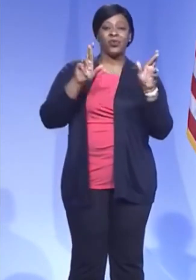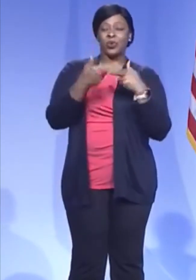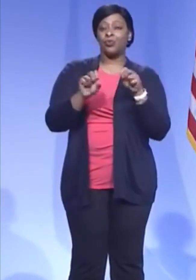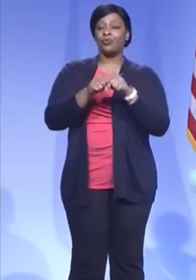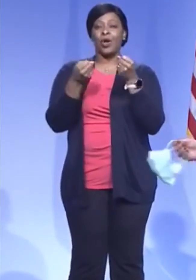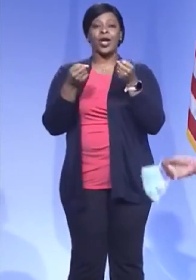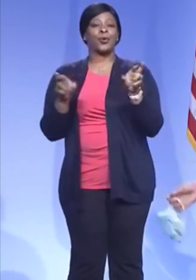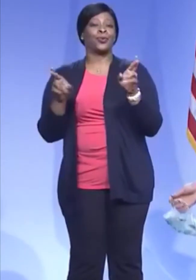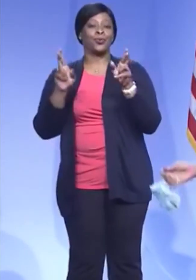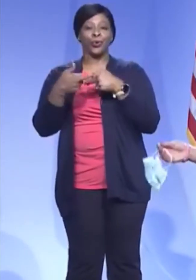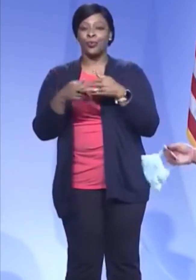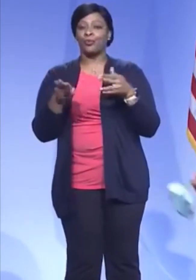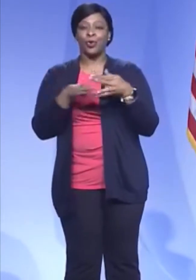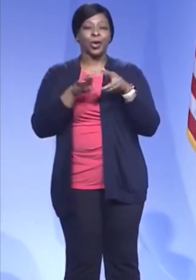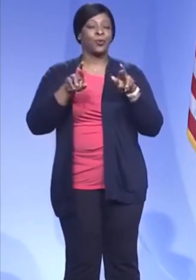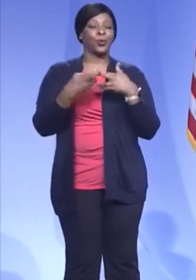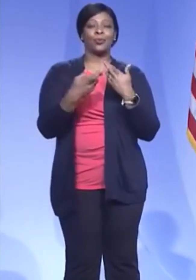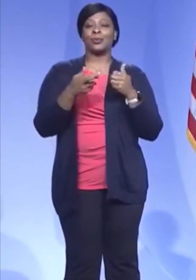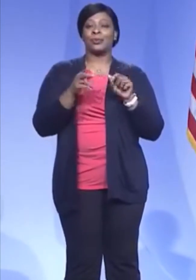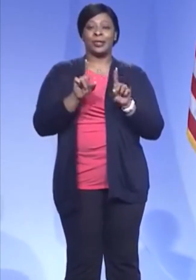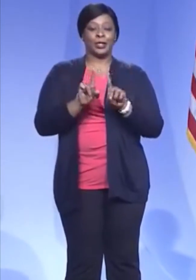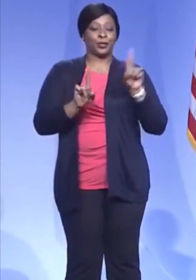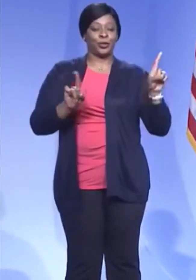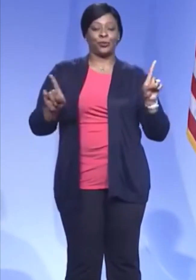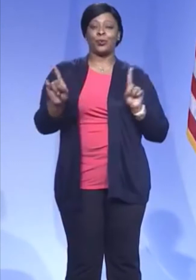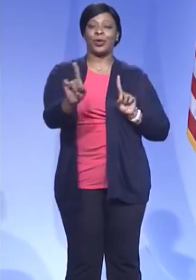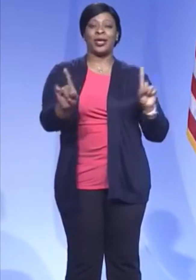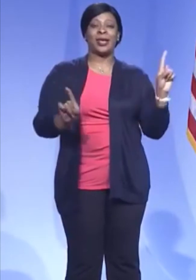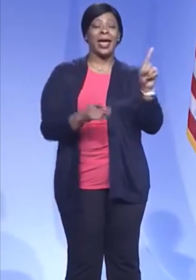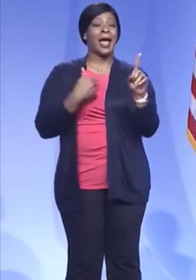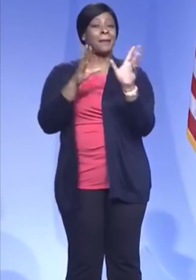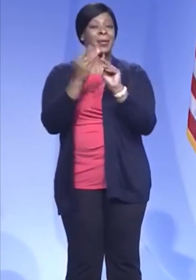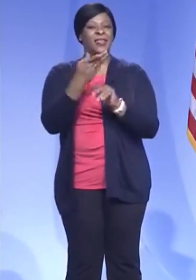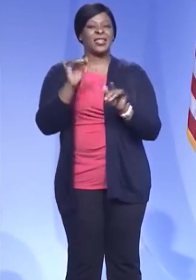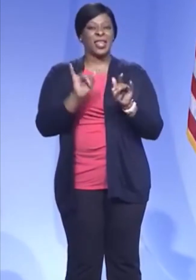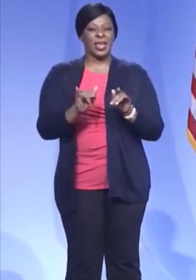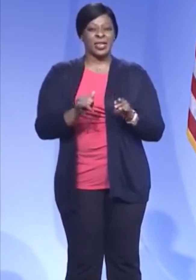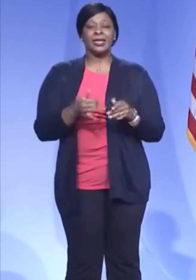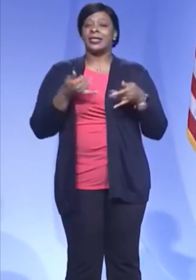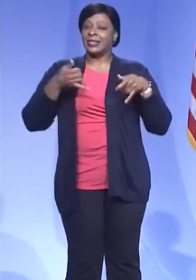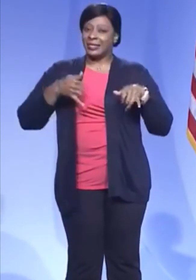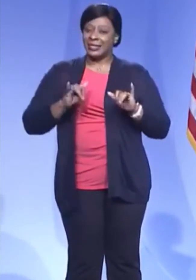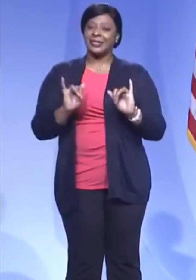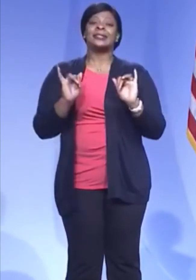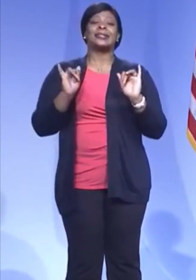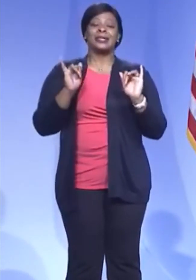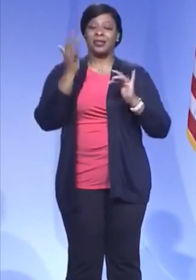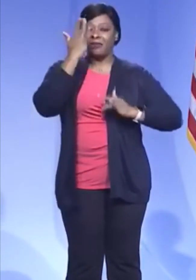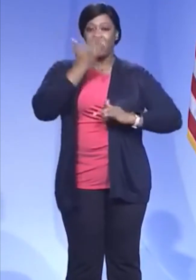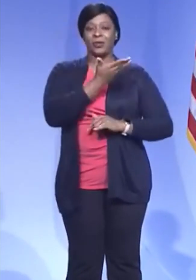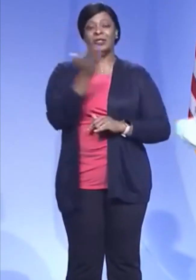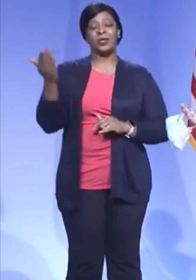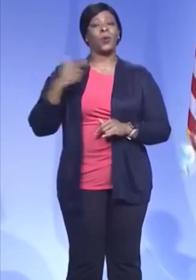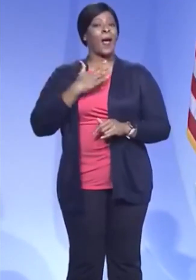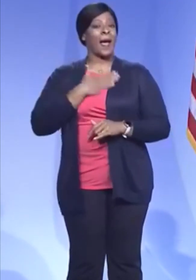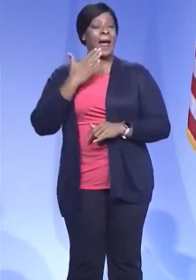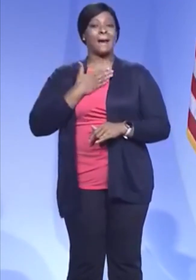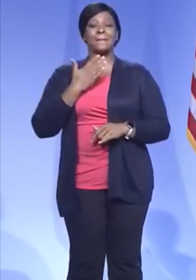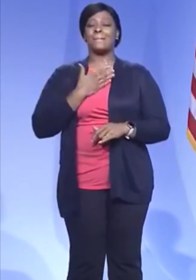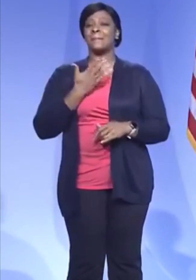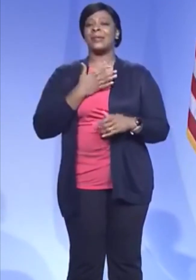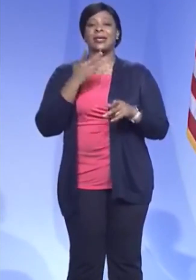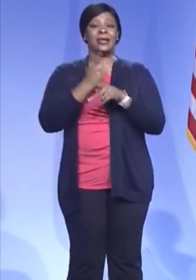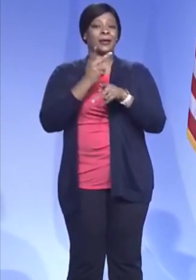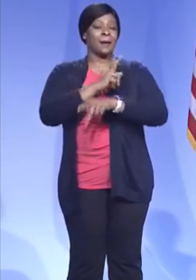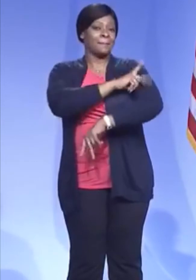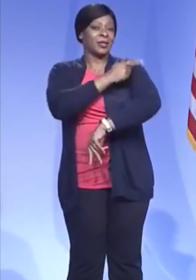you need to be spread out when you have meetings and things like that. It is still out there. We're all happy to take care of patients. We want to